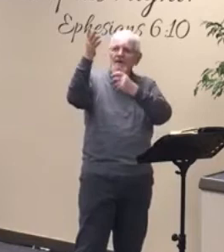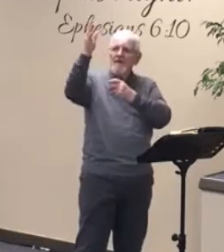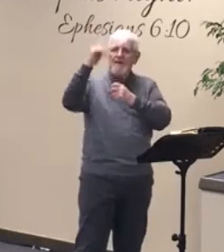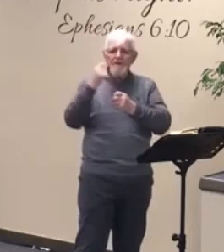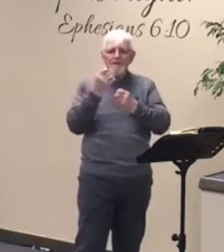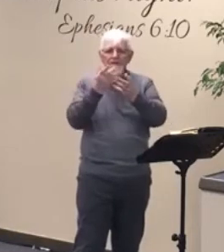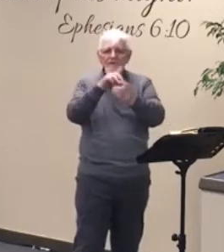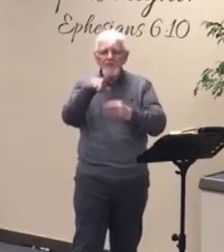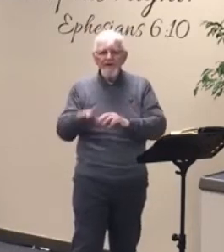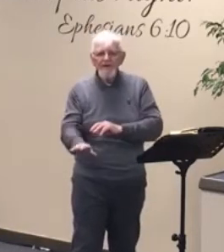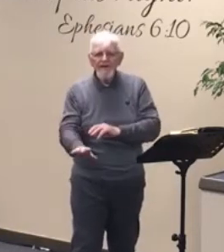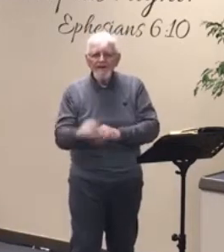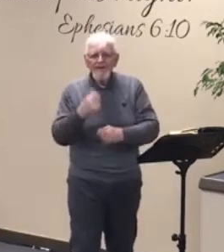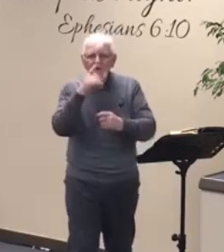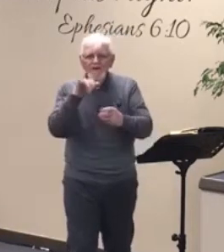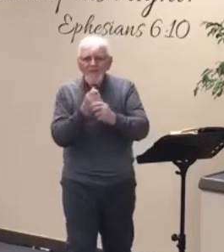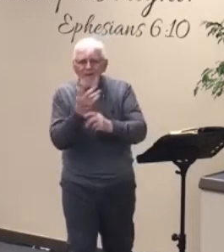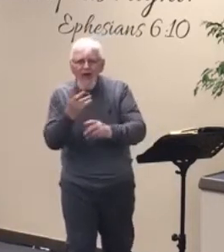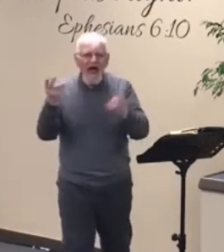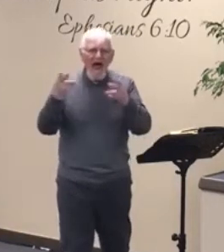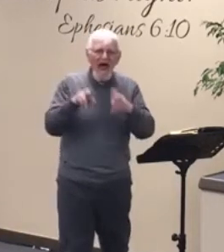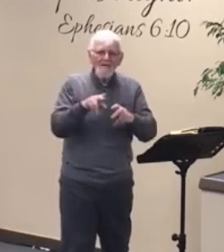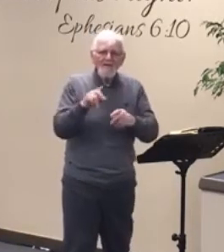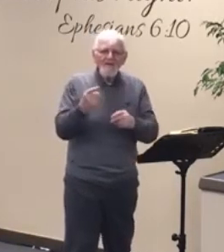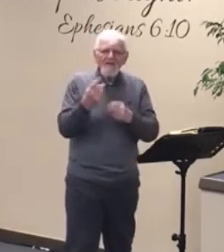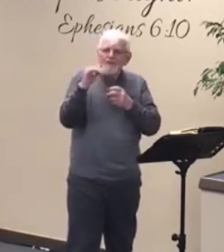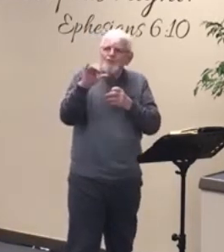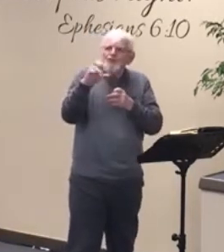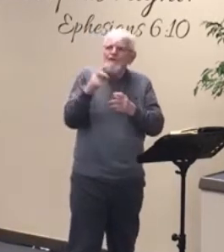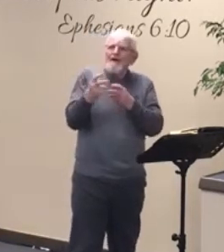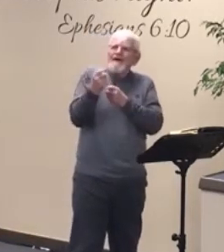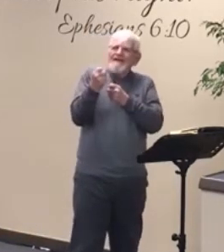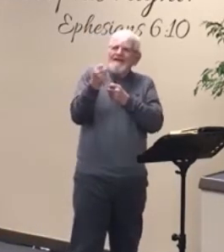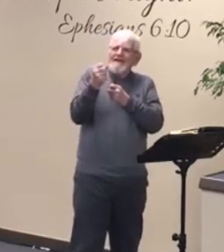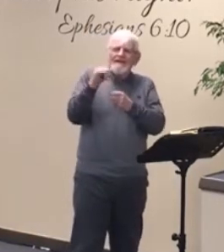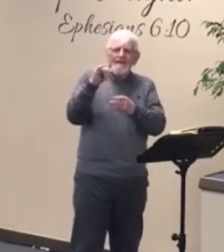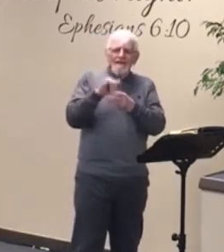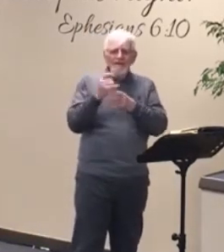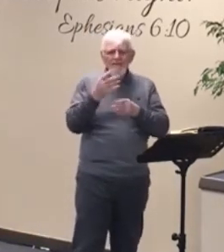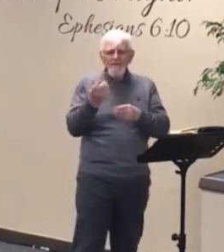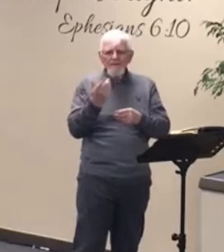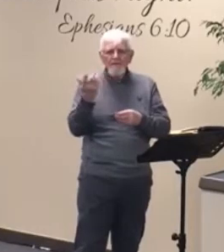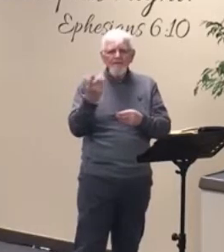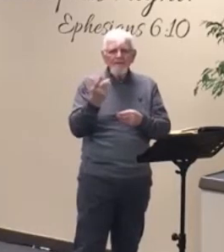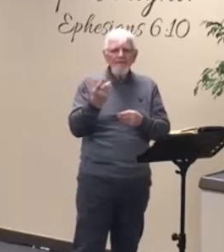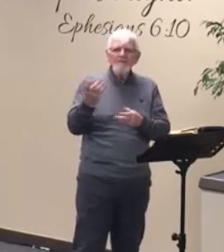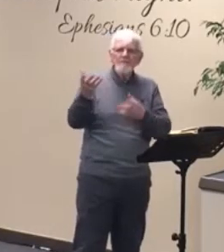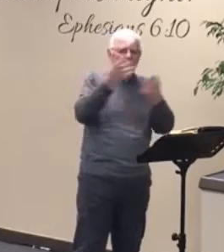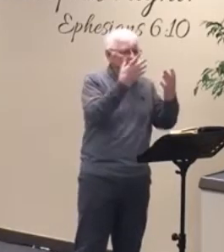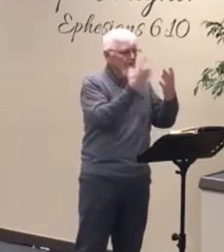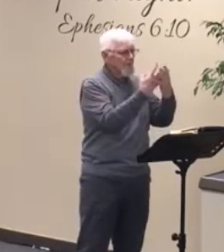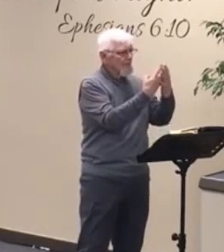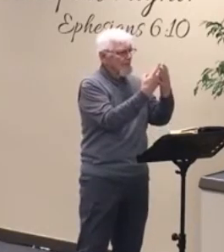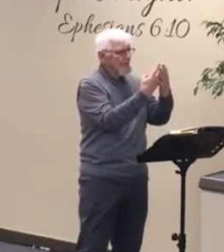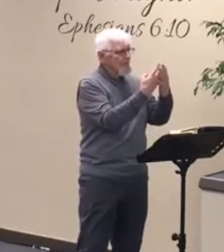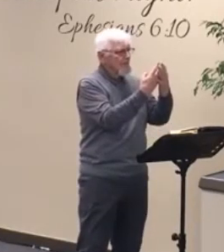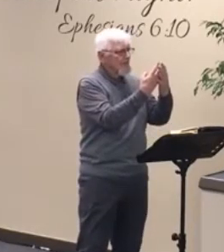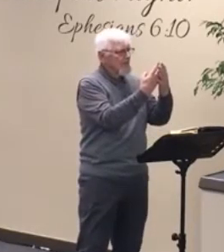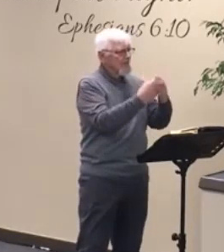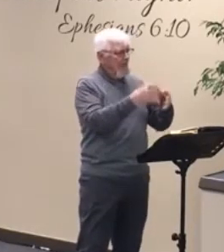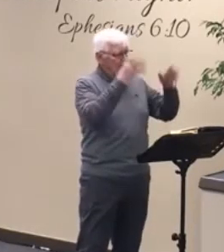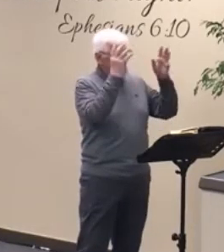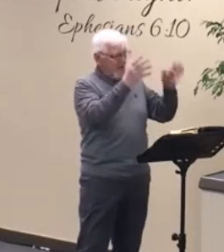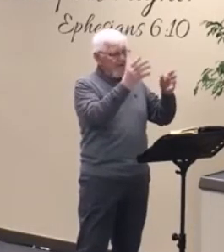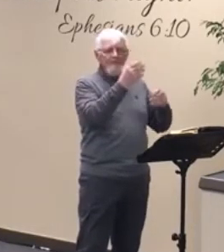kid. And God told him something's going to happen, and Joseph held on to that in Potiphar's house, getting kicked into prison, and getting left